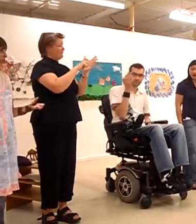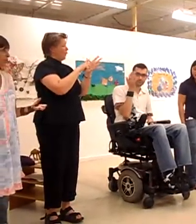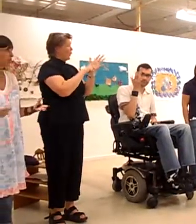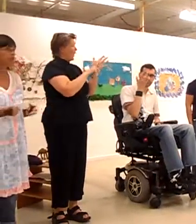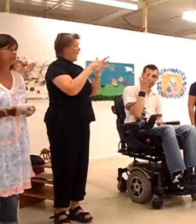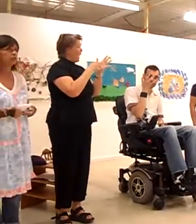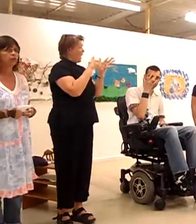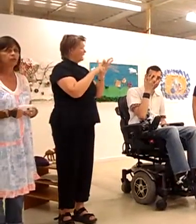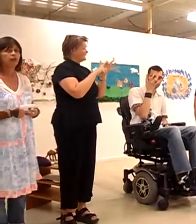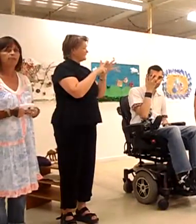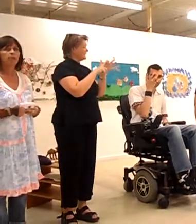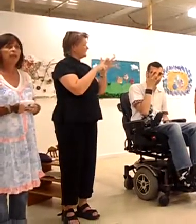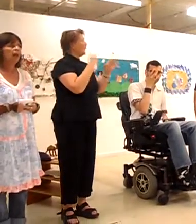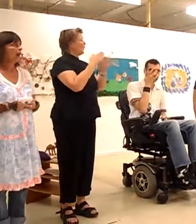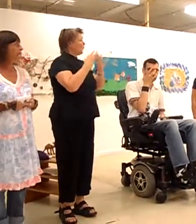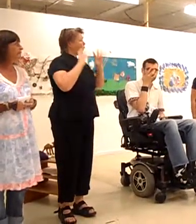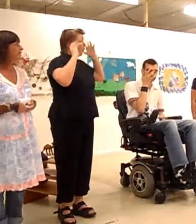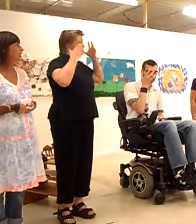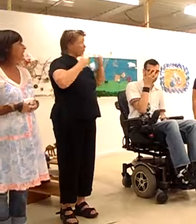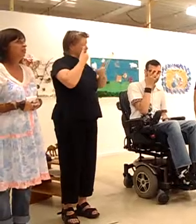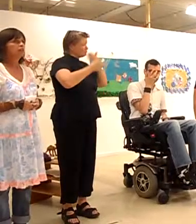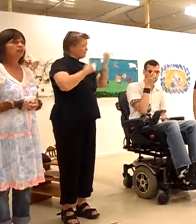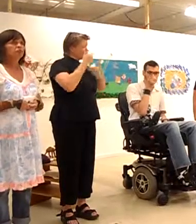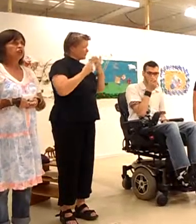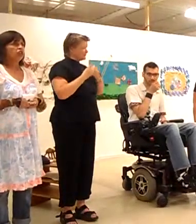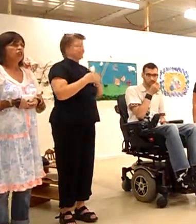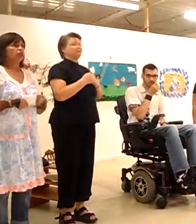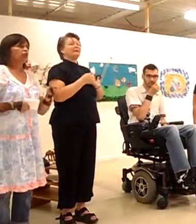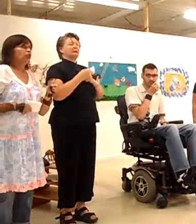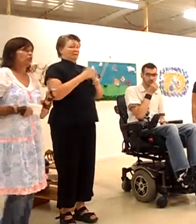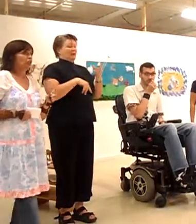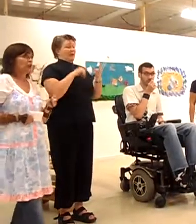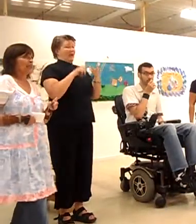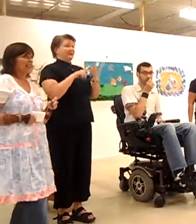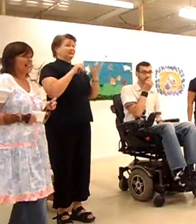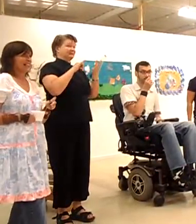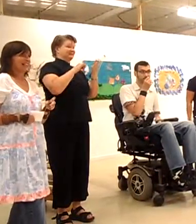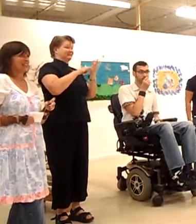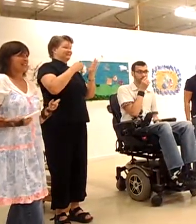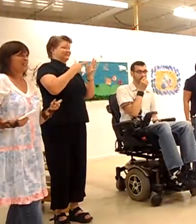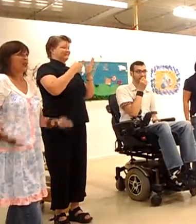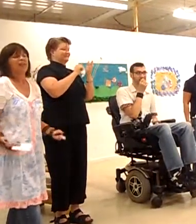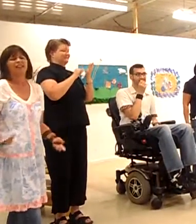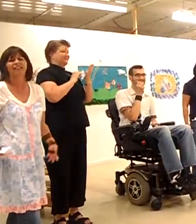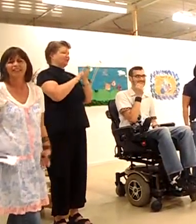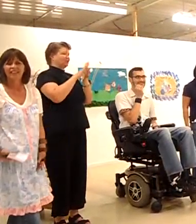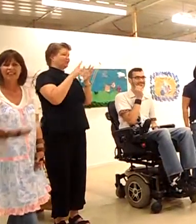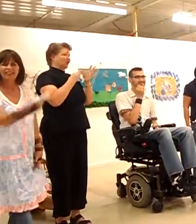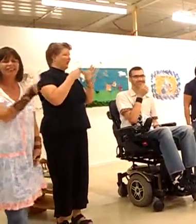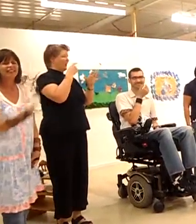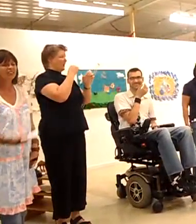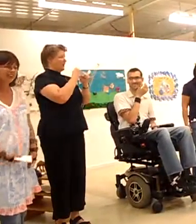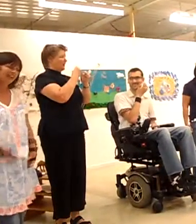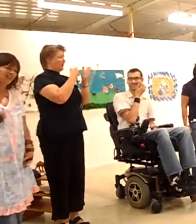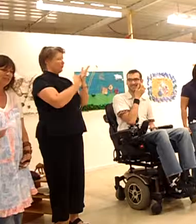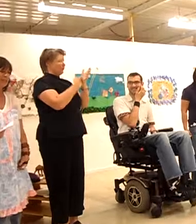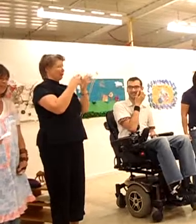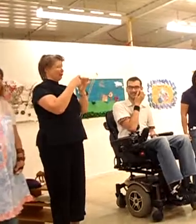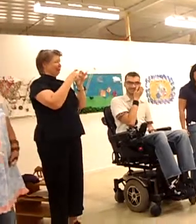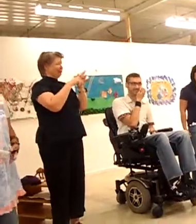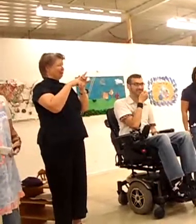Lara Tor, who I've been working with. The other people we really need to thank are Kirsty Martinson, who's the coordinator